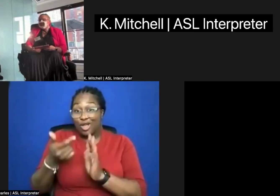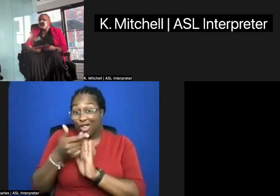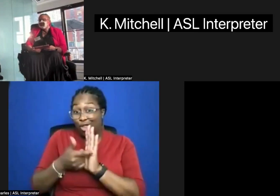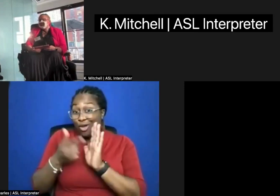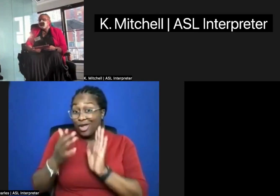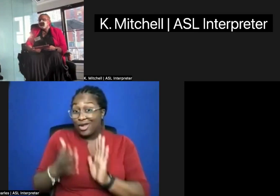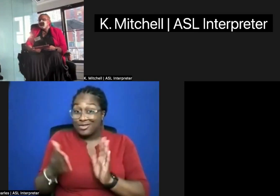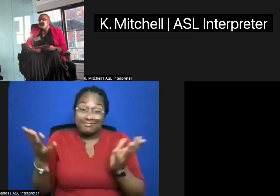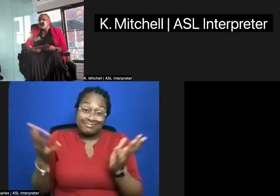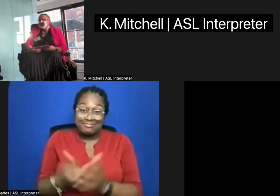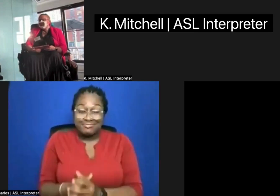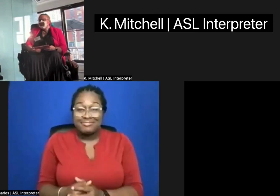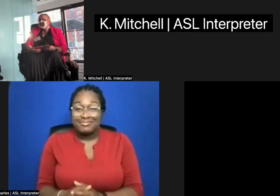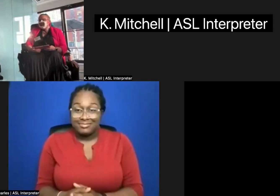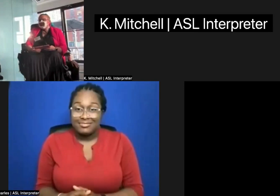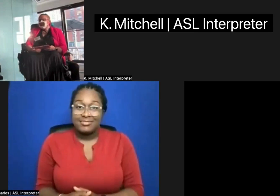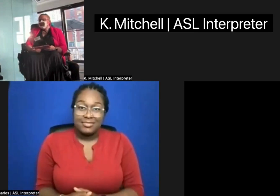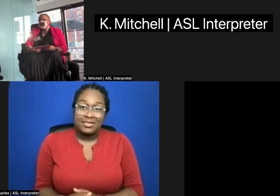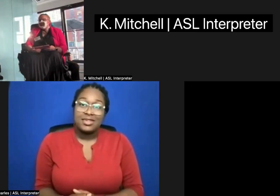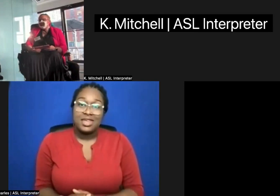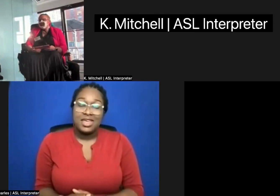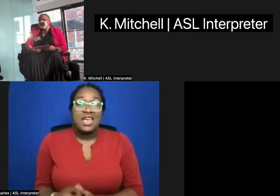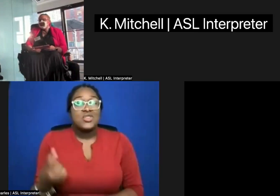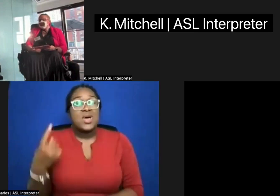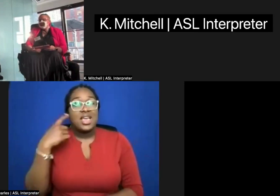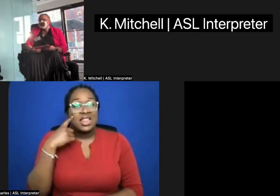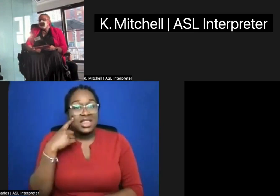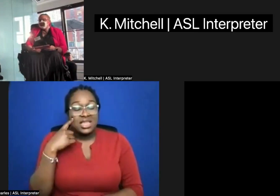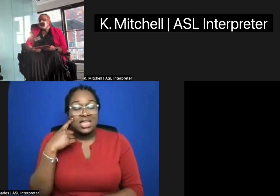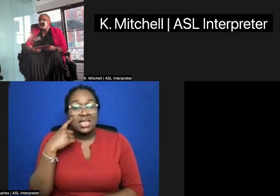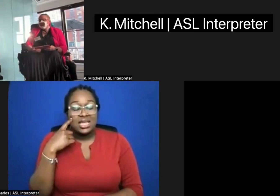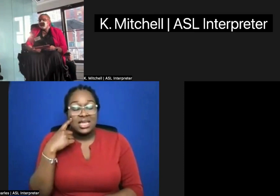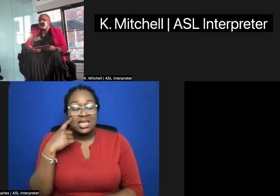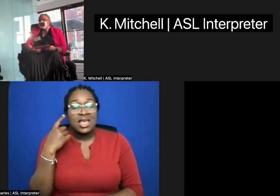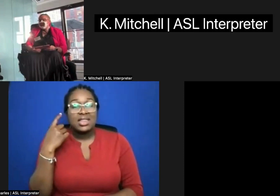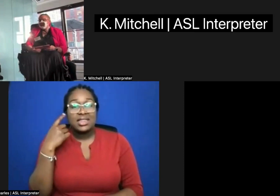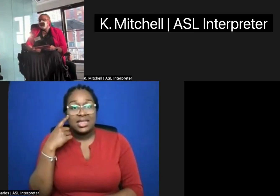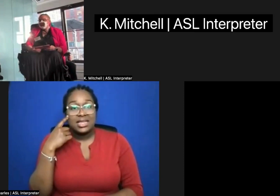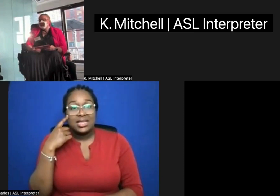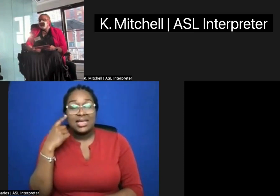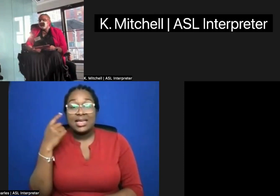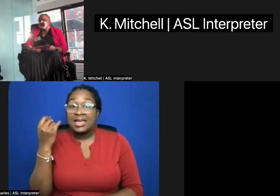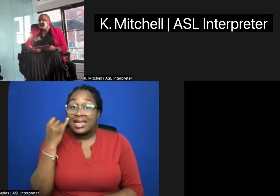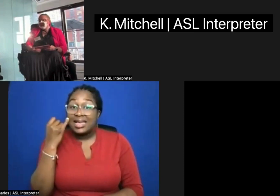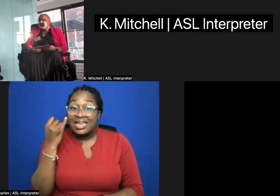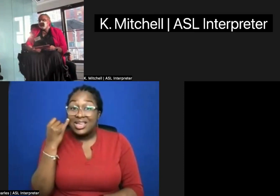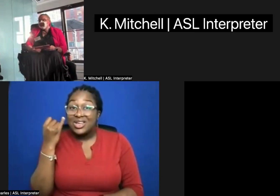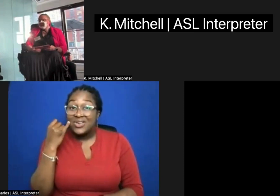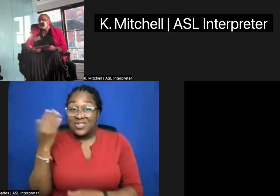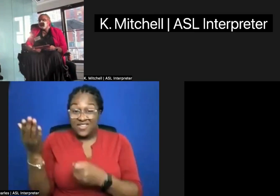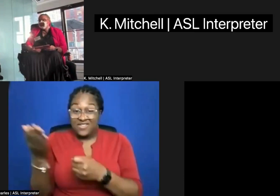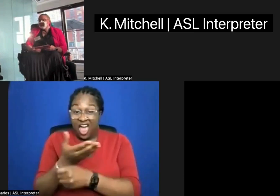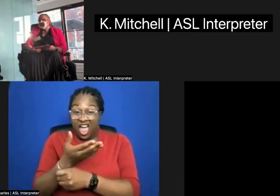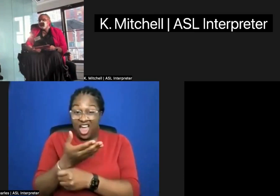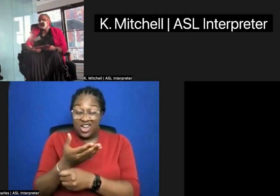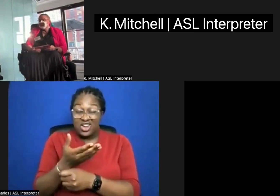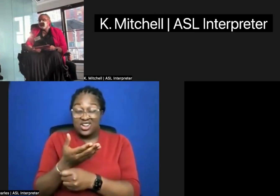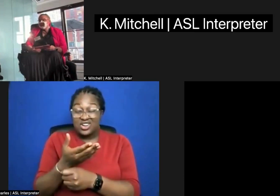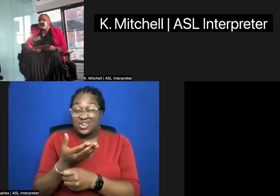So I think even if you do end up losing your job, which that could still